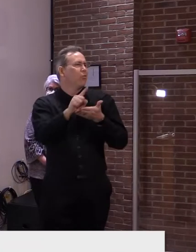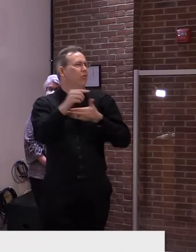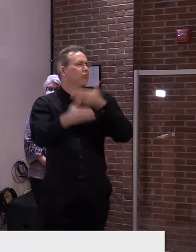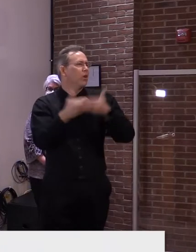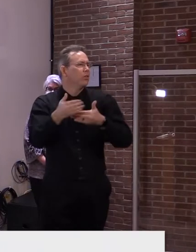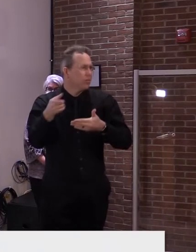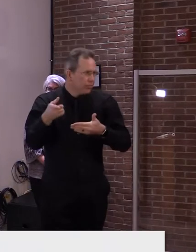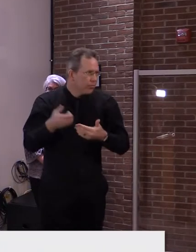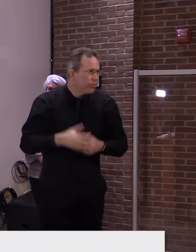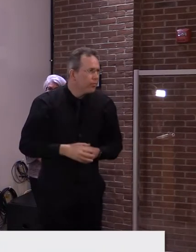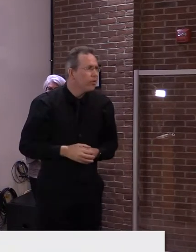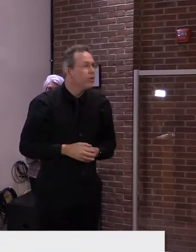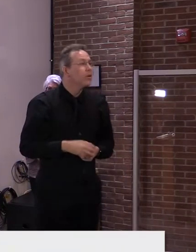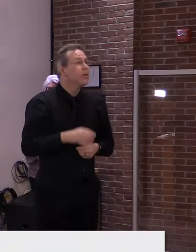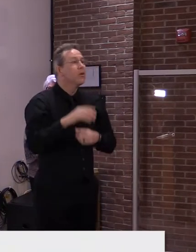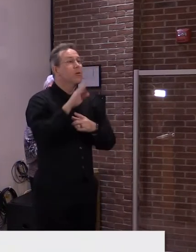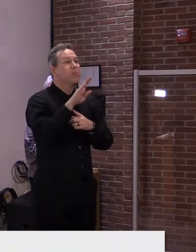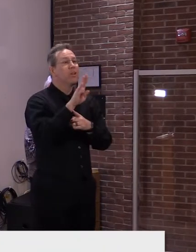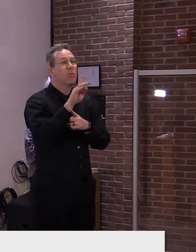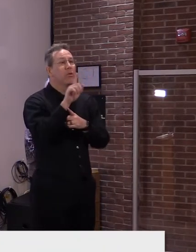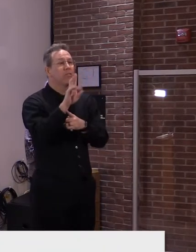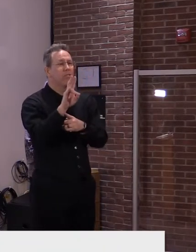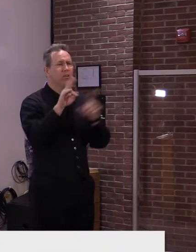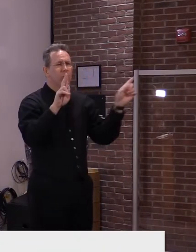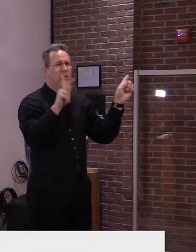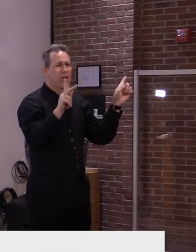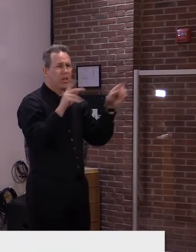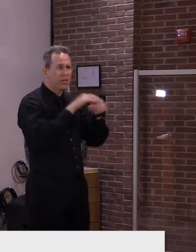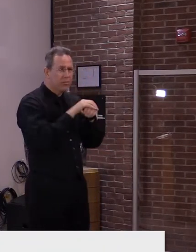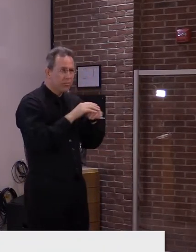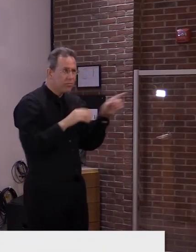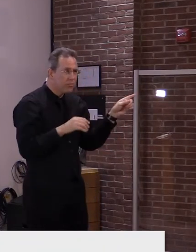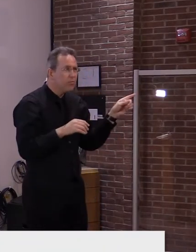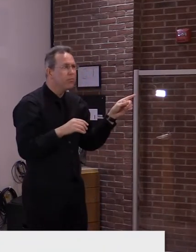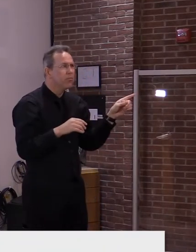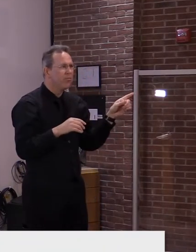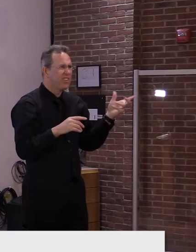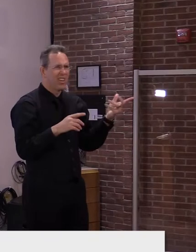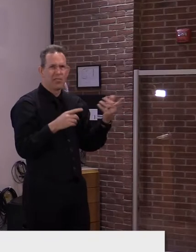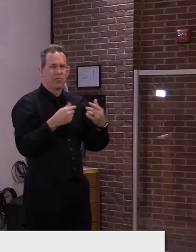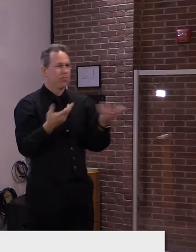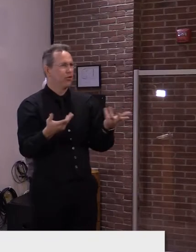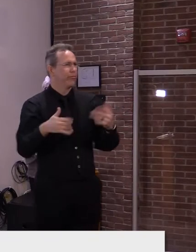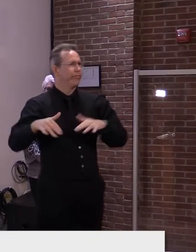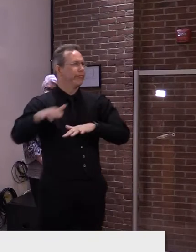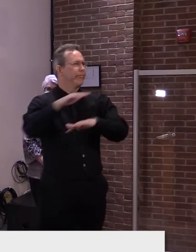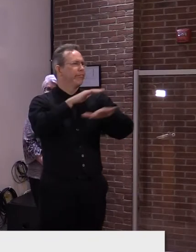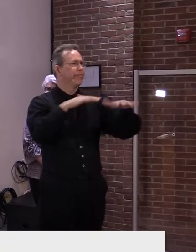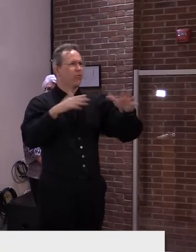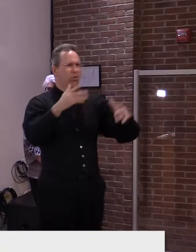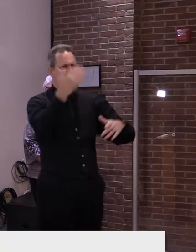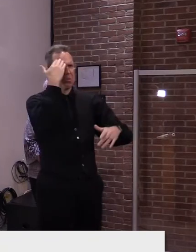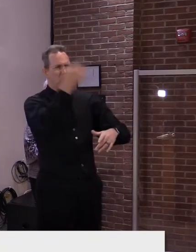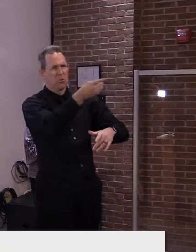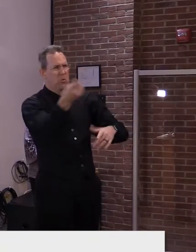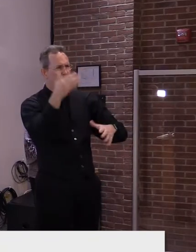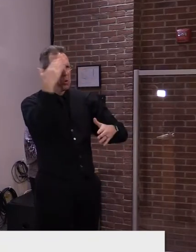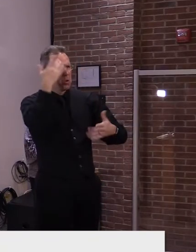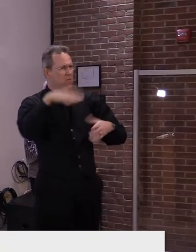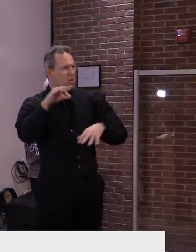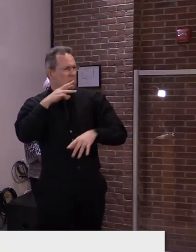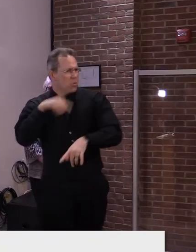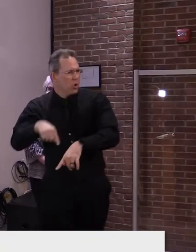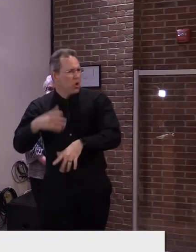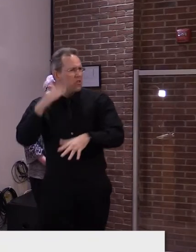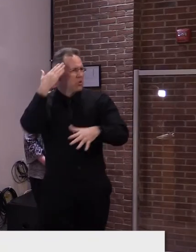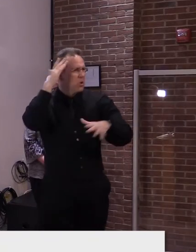B117 variant, which is the one that we've become most familiar with, is being detected